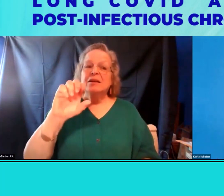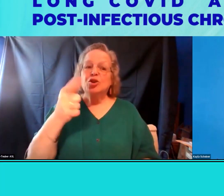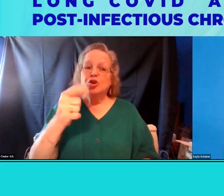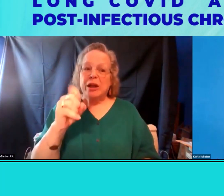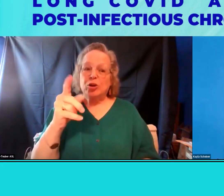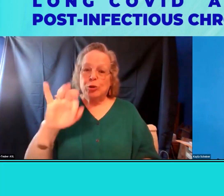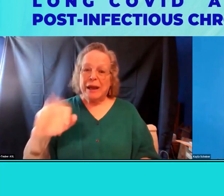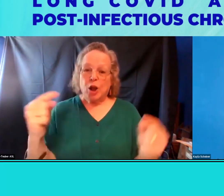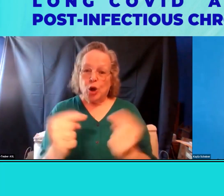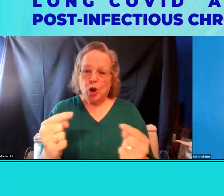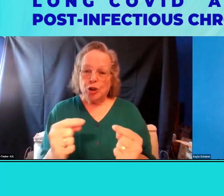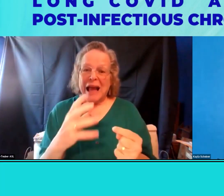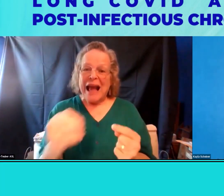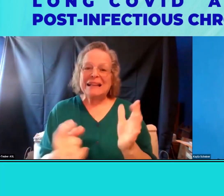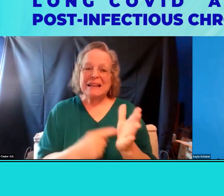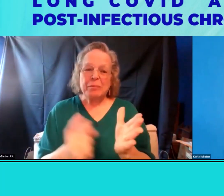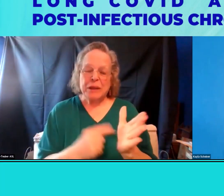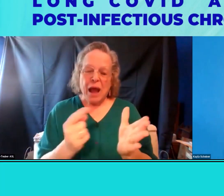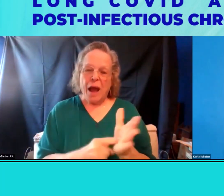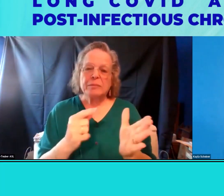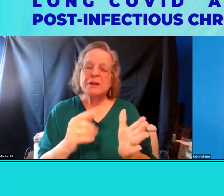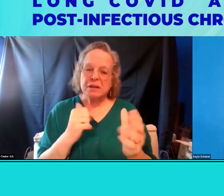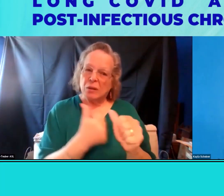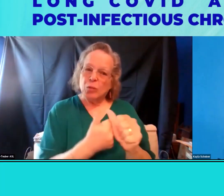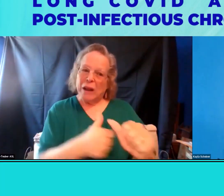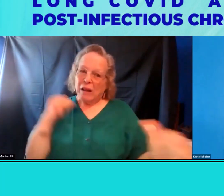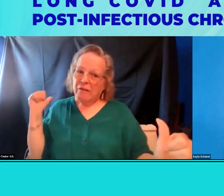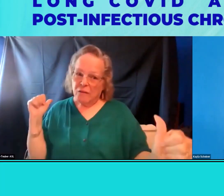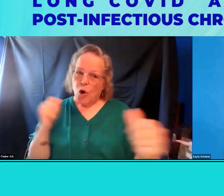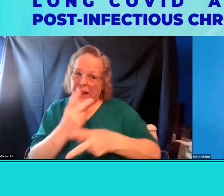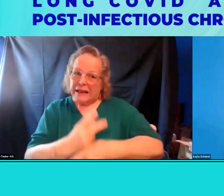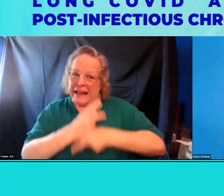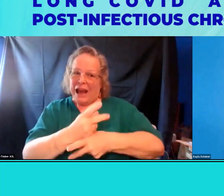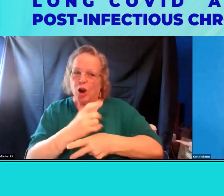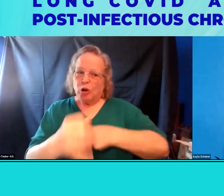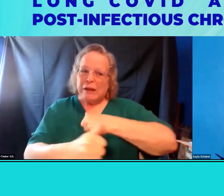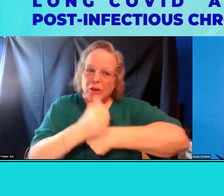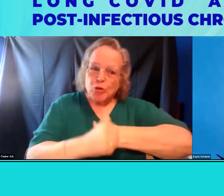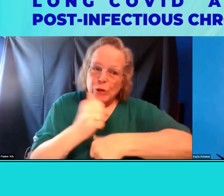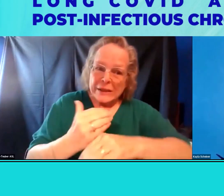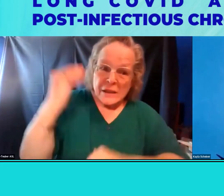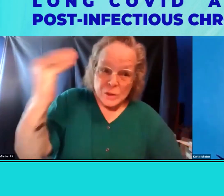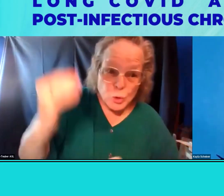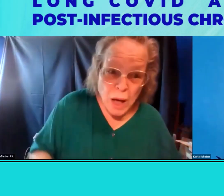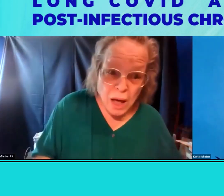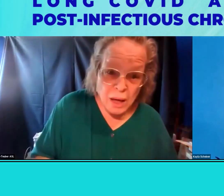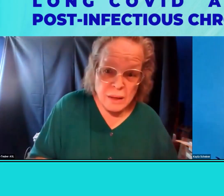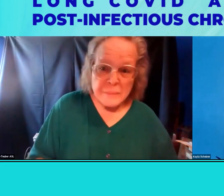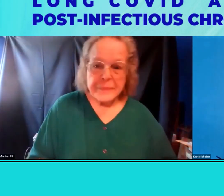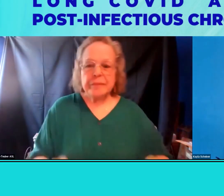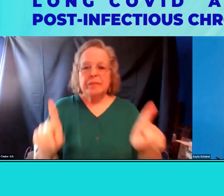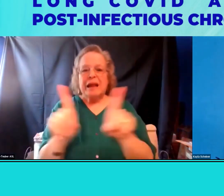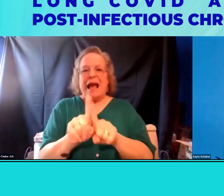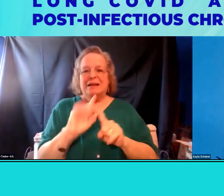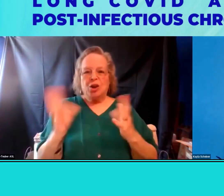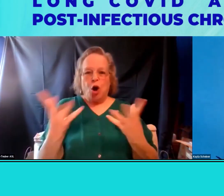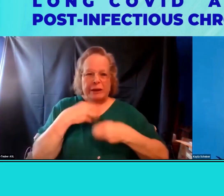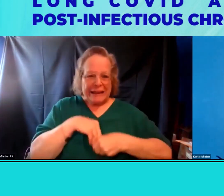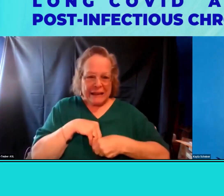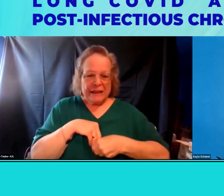sometimes it's enough to avoid seeking care entirely if the risk is too much. As an autistic person,